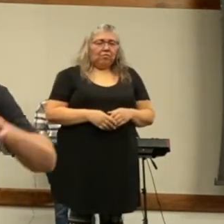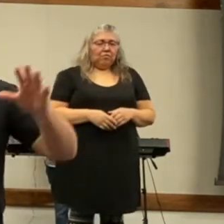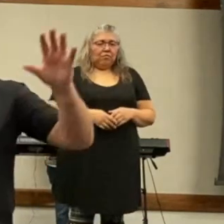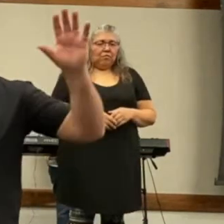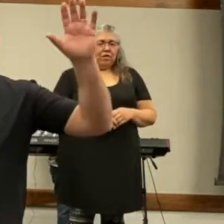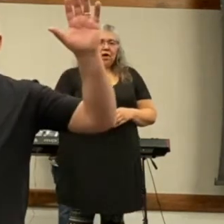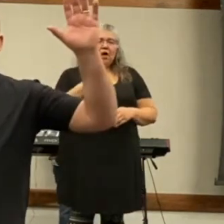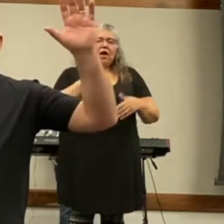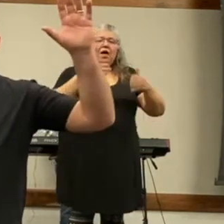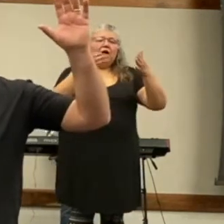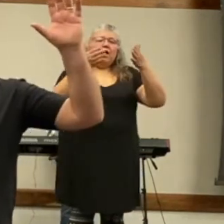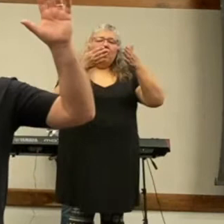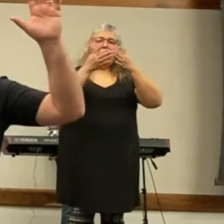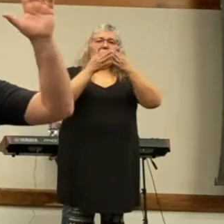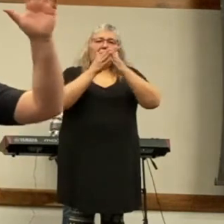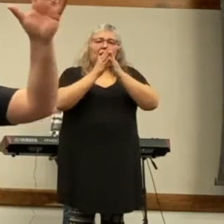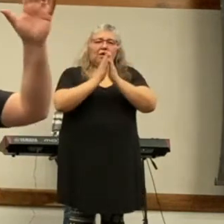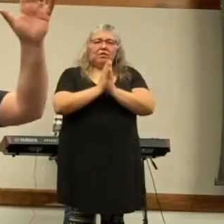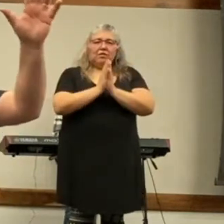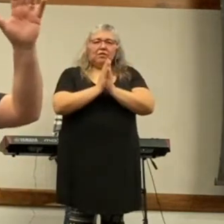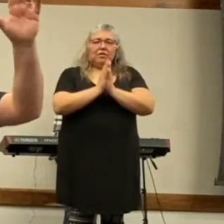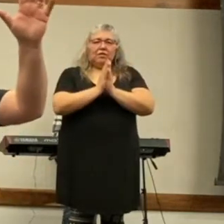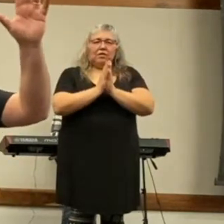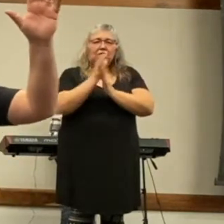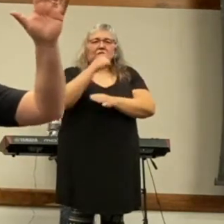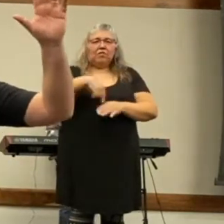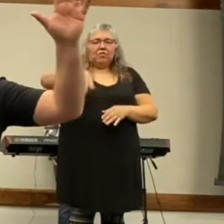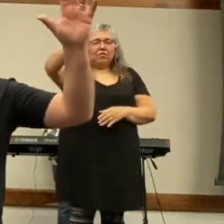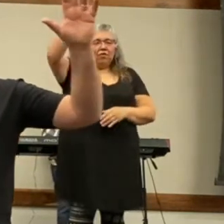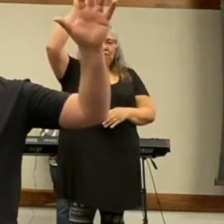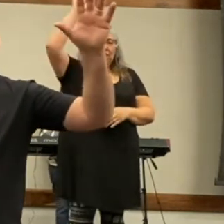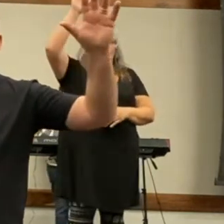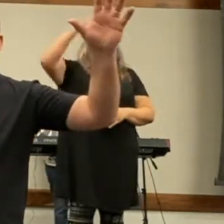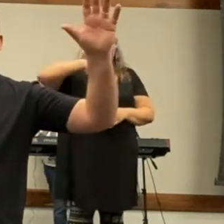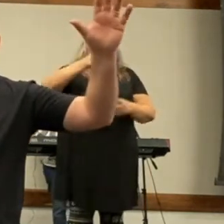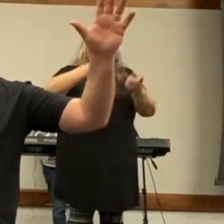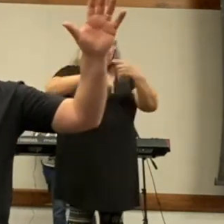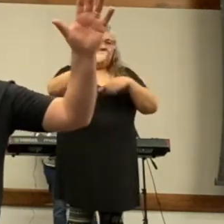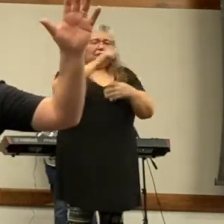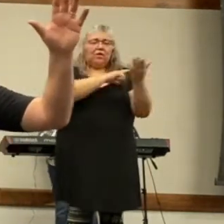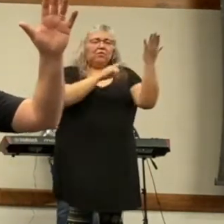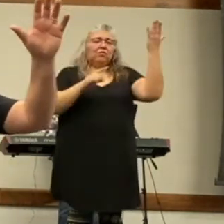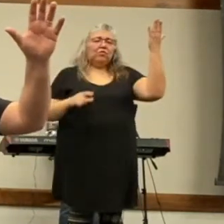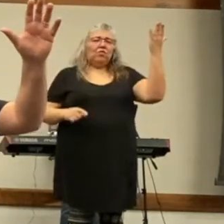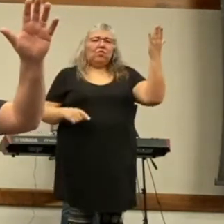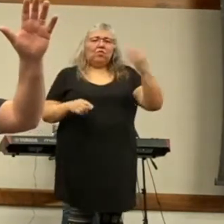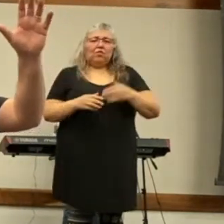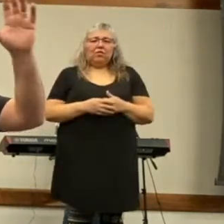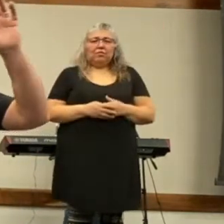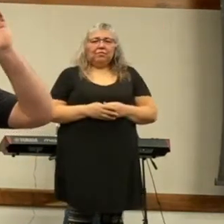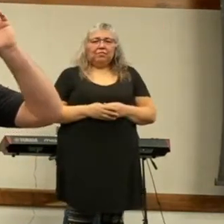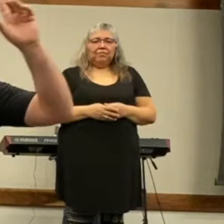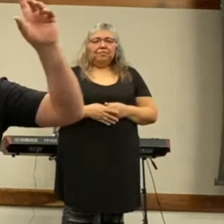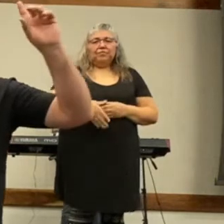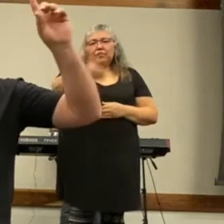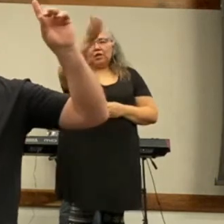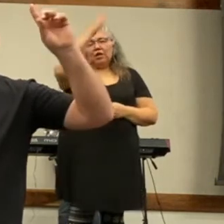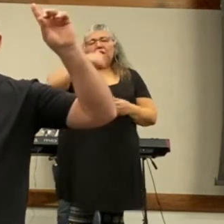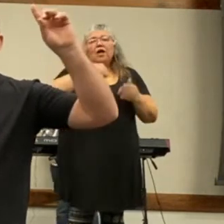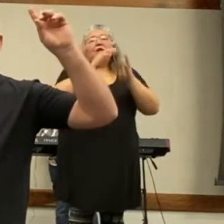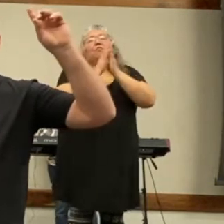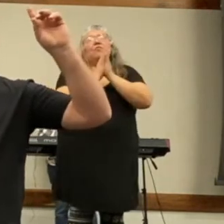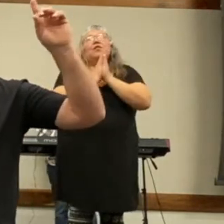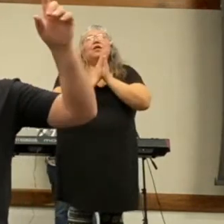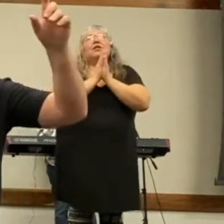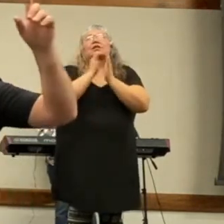and Father, I ask that those who raise their hand and said, I gotta come back to the Lord, Father, I pray, God, that